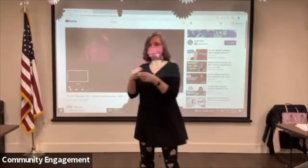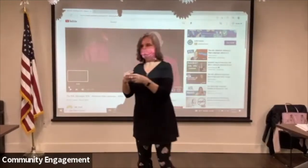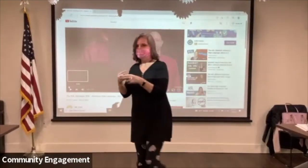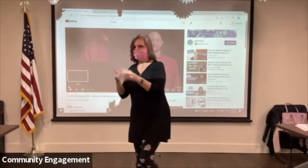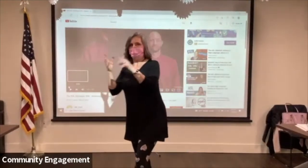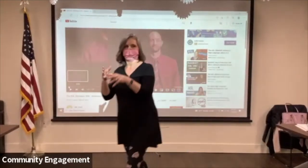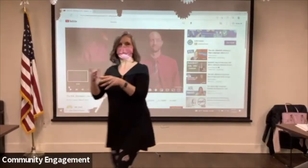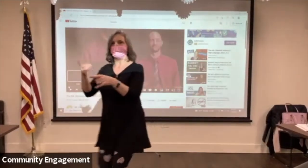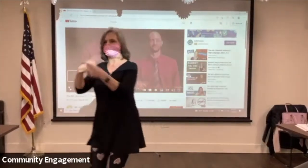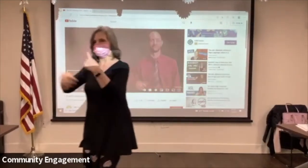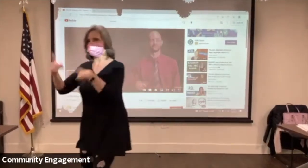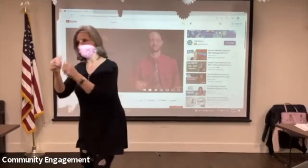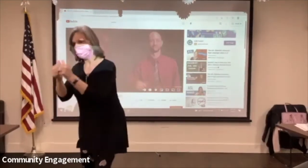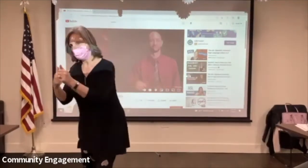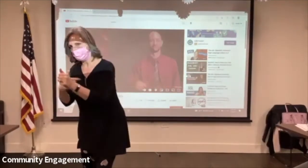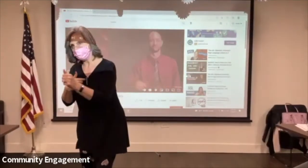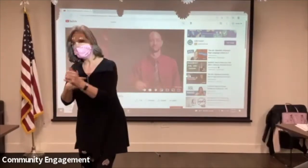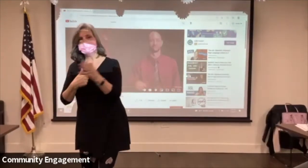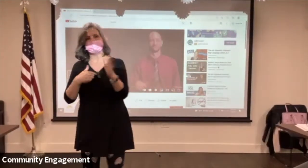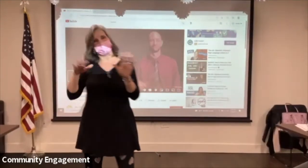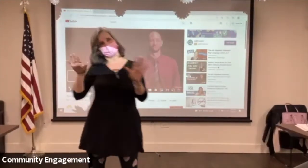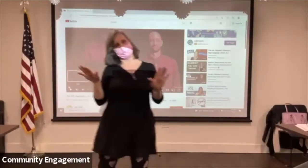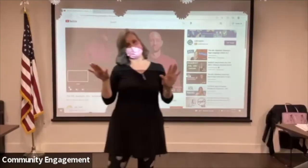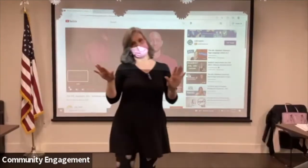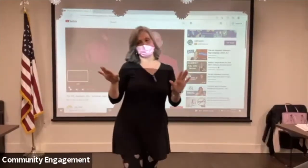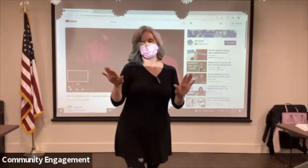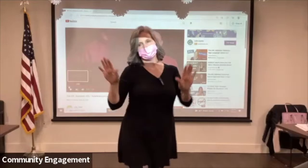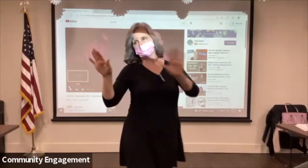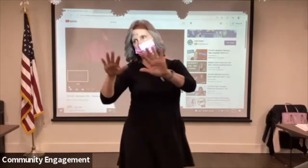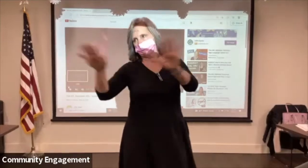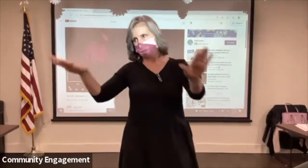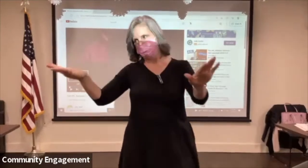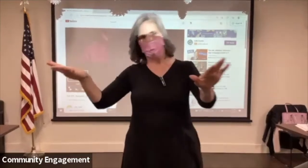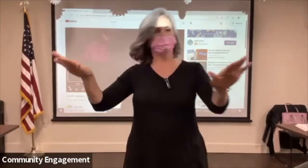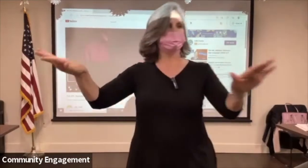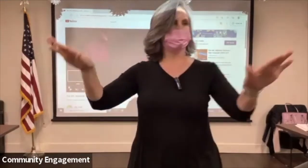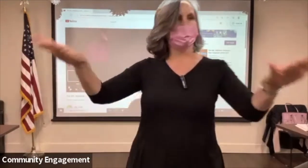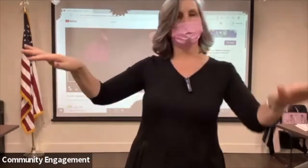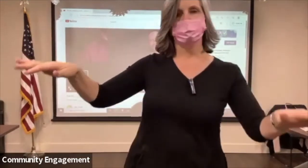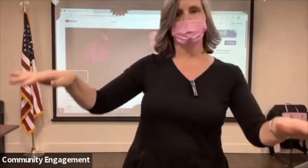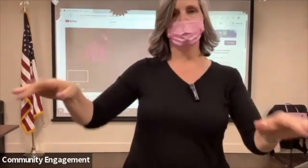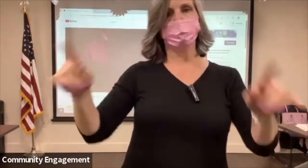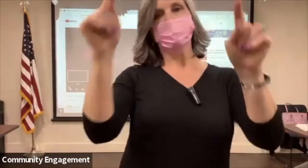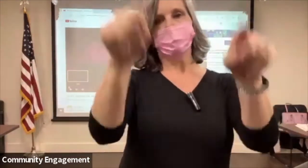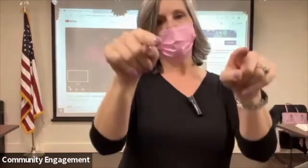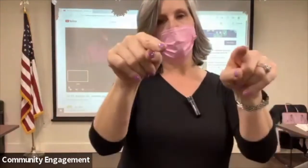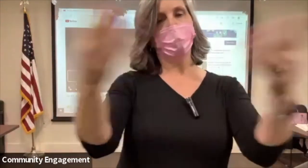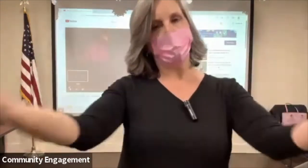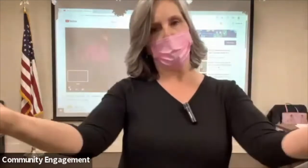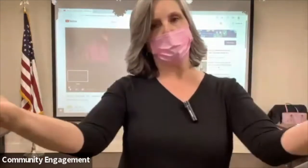school, I'd come around and ask you to sign it with me, but I'm not going to put anyone on the pressure pot, especially if you're in the program. If you're at home, I can't even